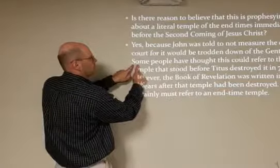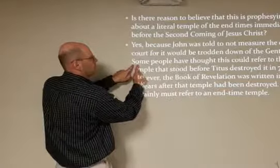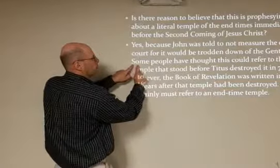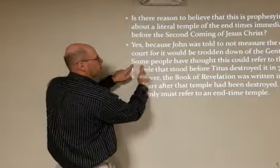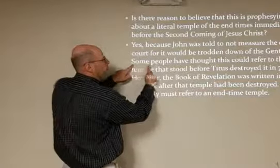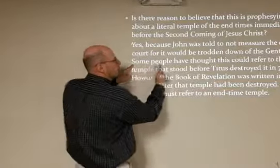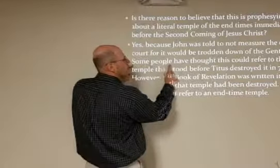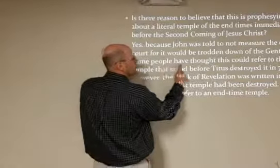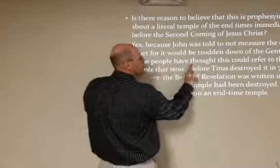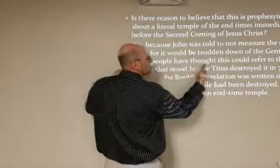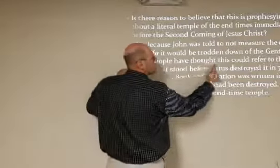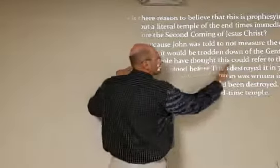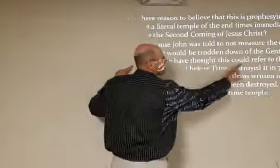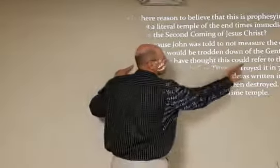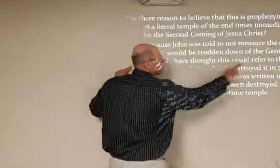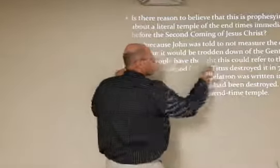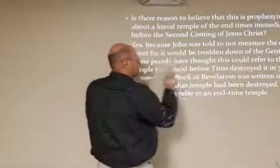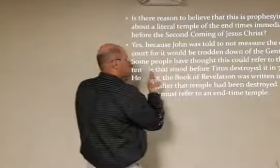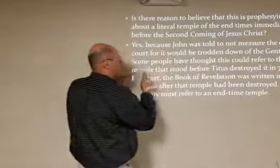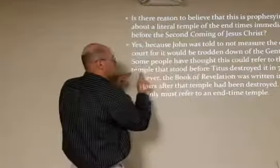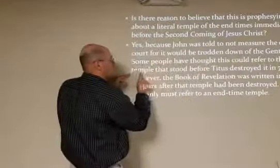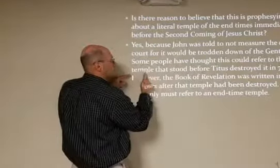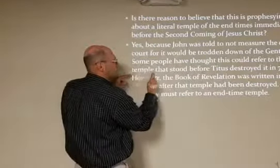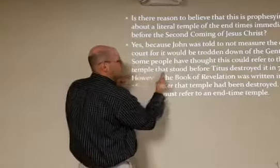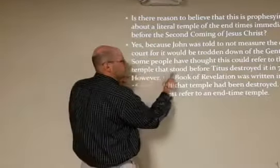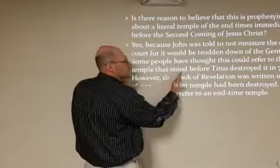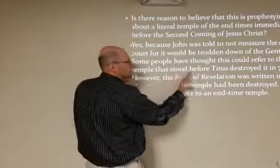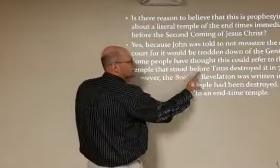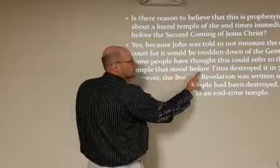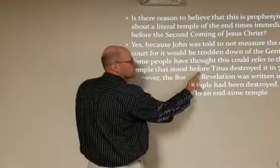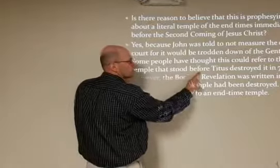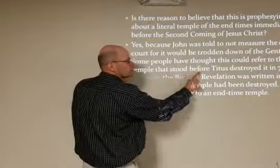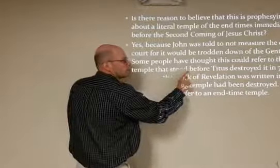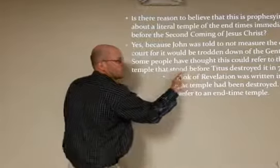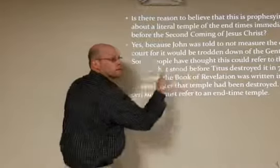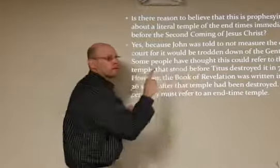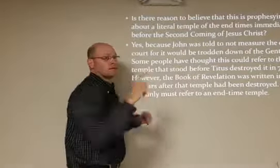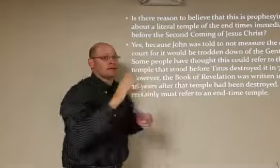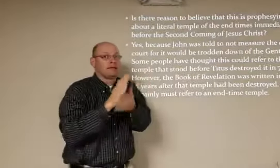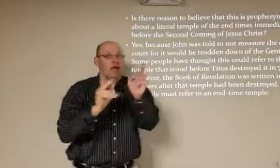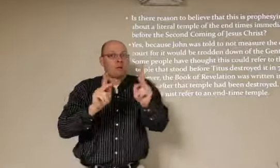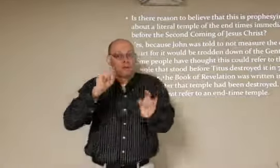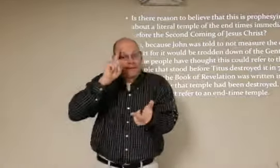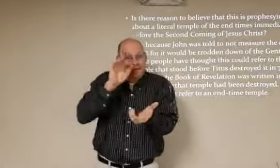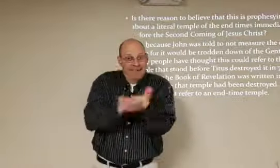It says some people have thought this could refer to the temple that stood before Titus destroyed